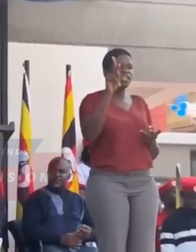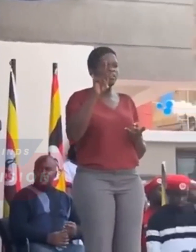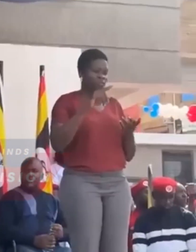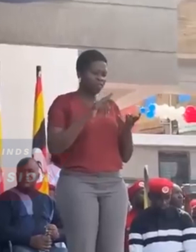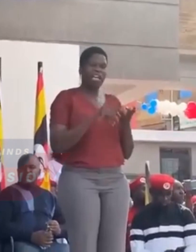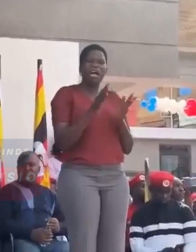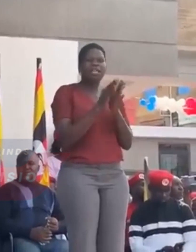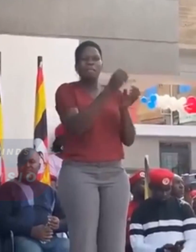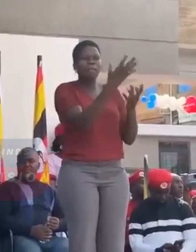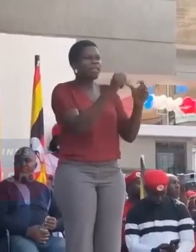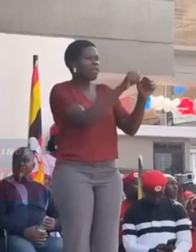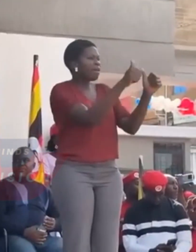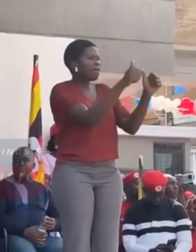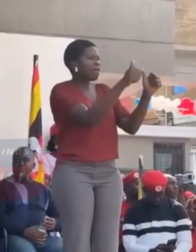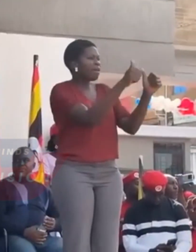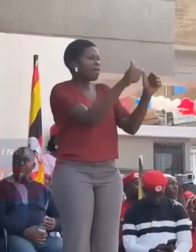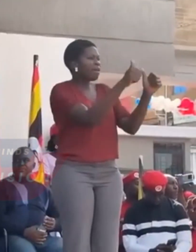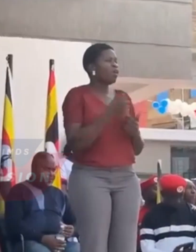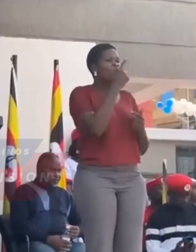others that went